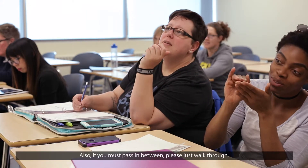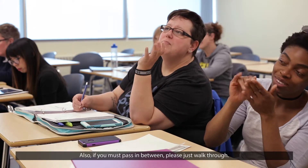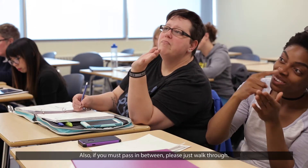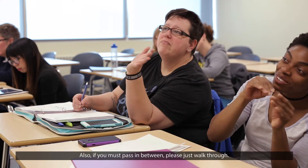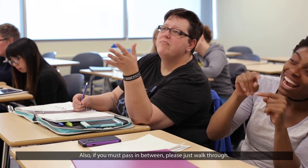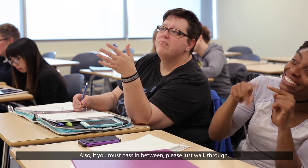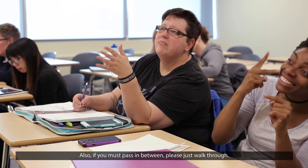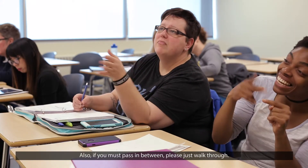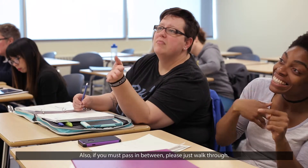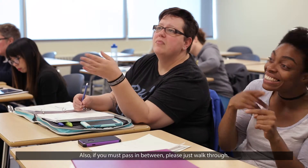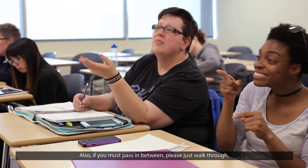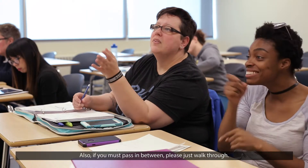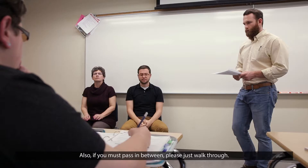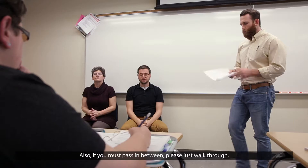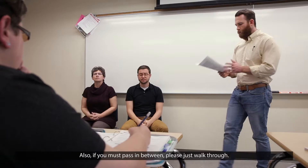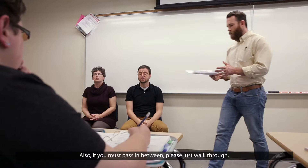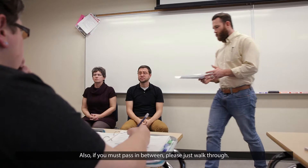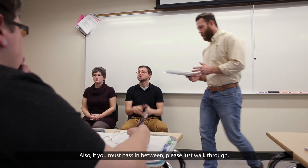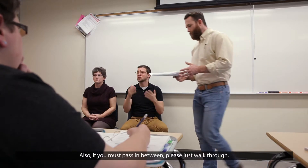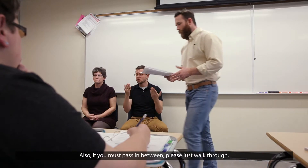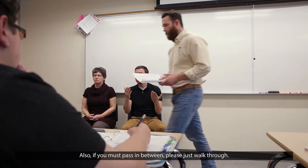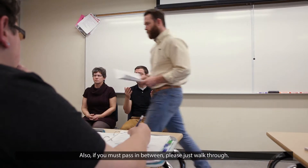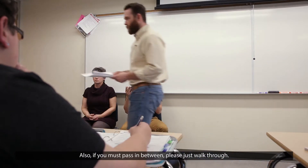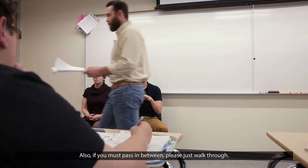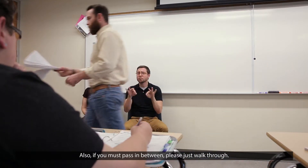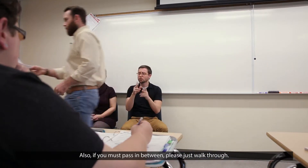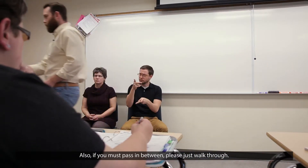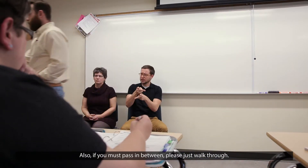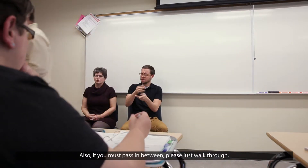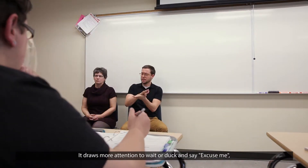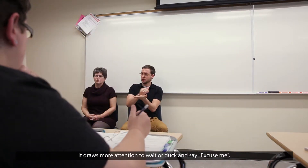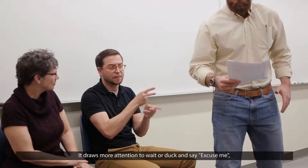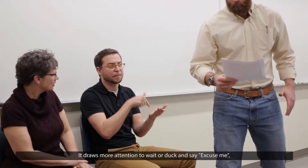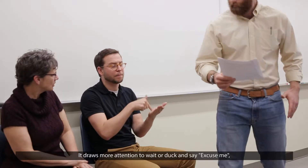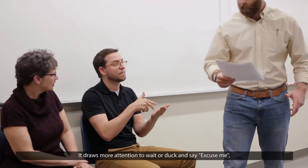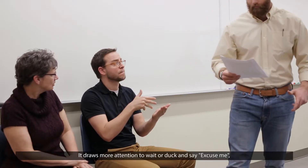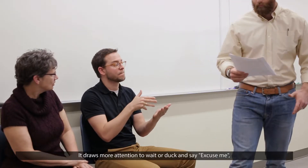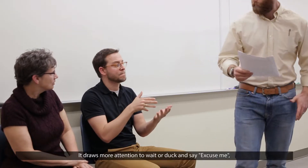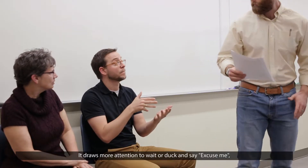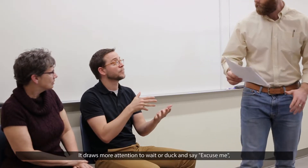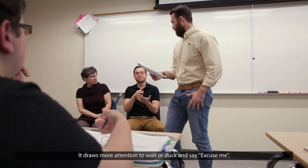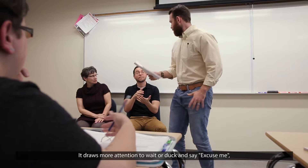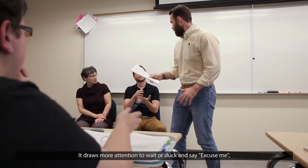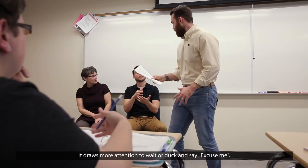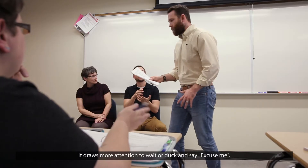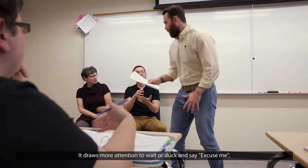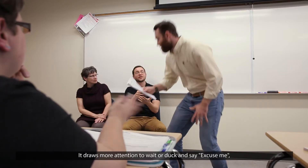Also, if you must pass in between, please just walk through. It draws more attention to wait or duck and say, "Excuse